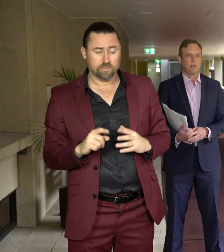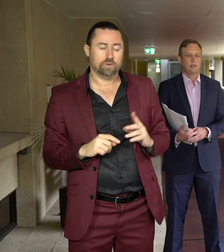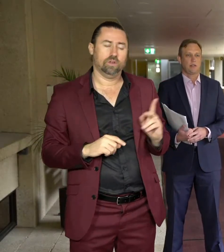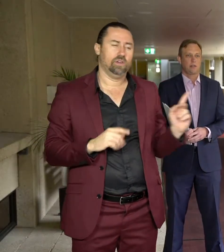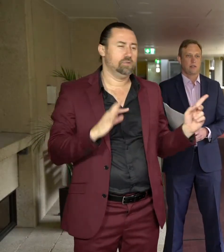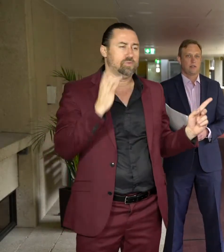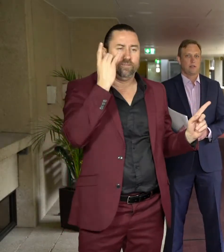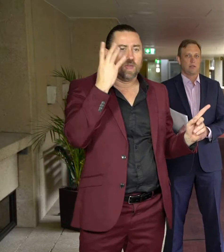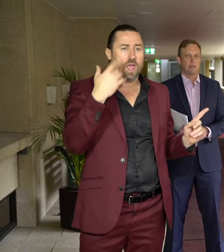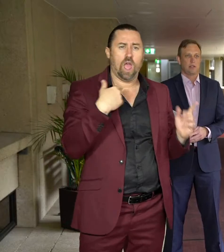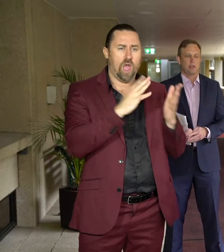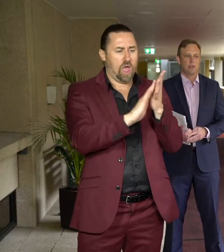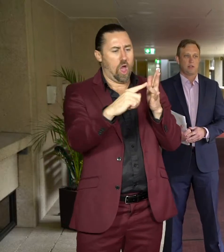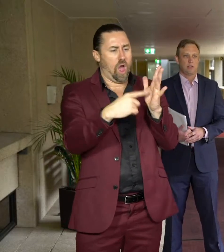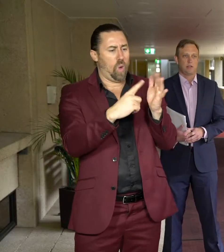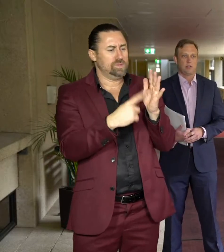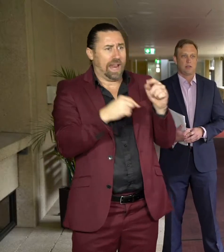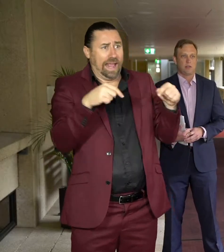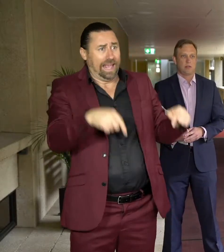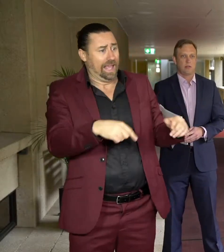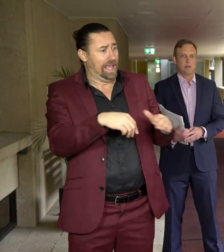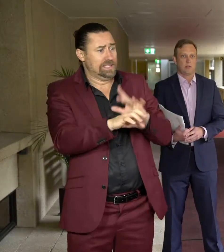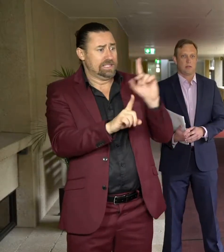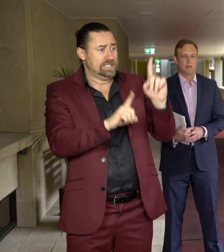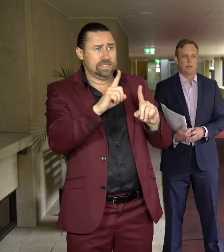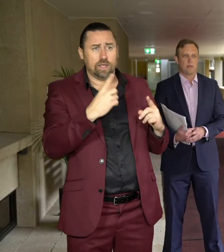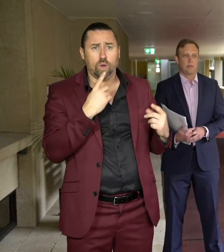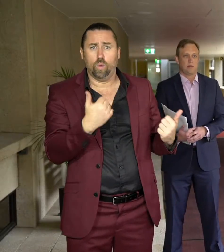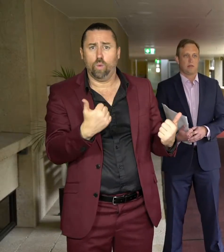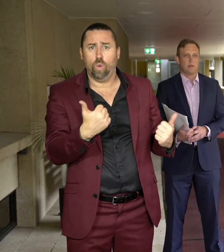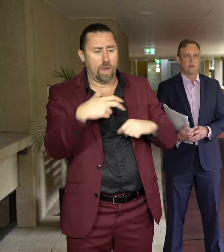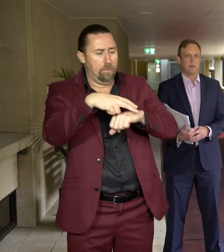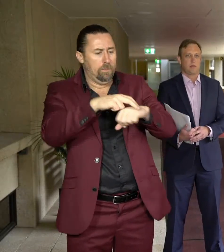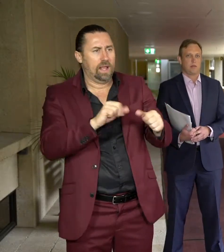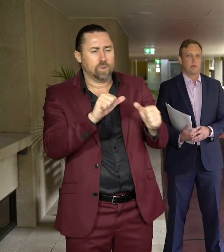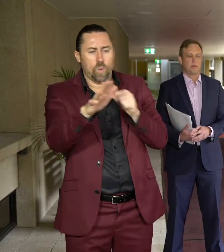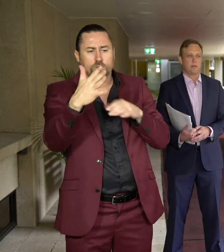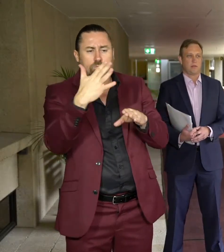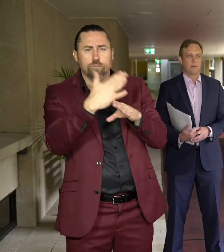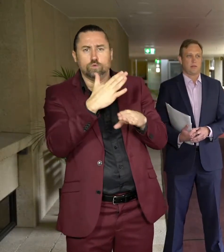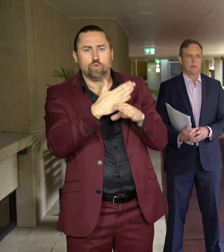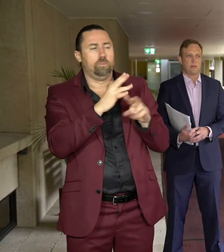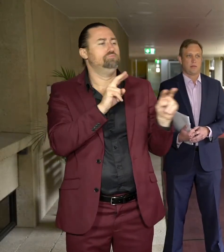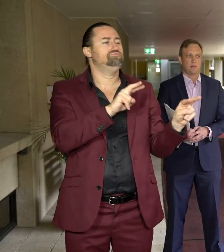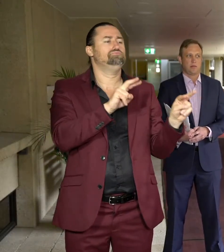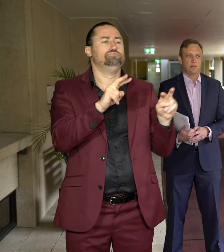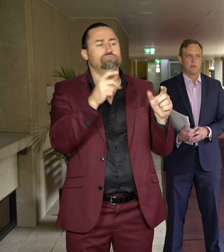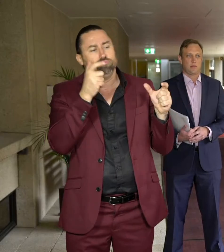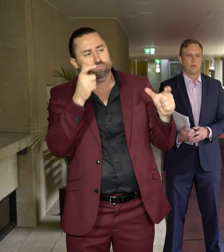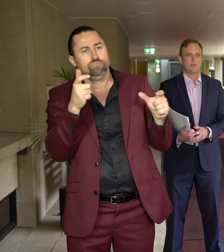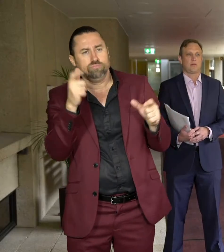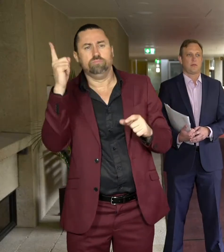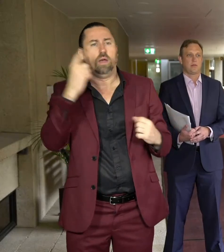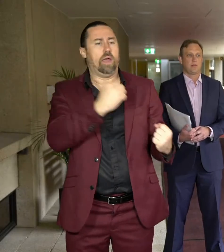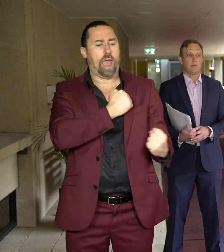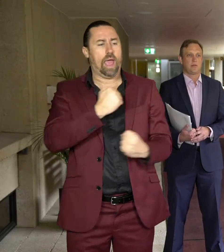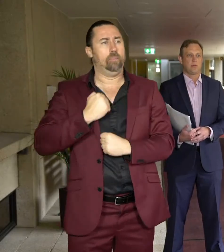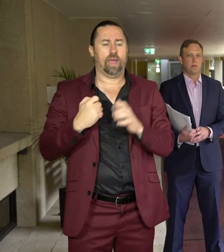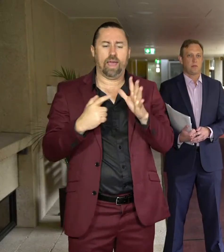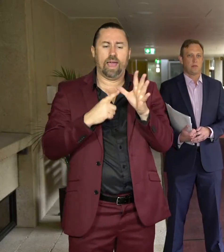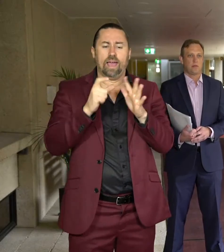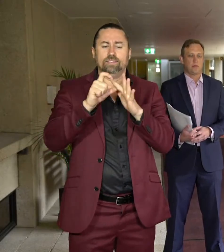good hotels here in Queensland managed by police, intermittently with support from the ADF,